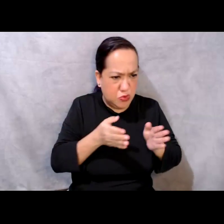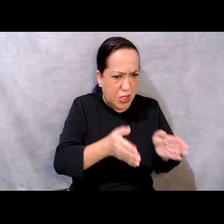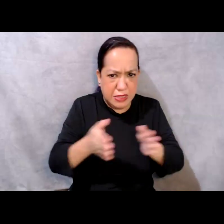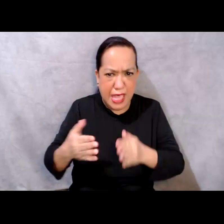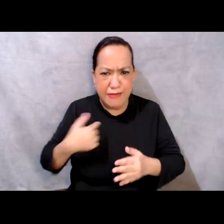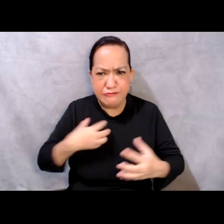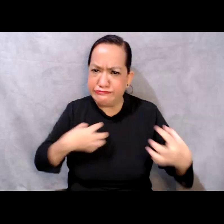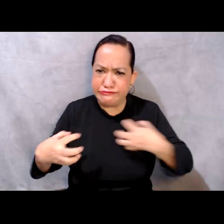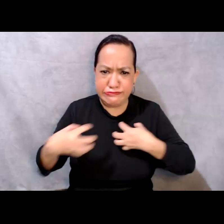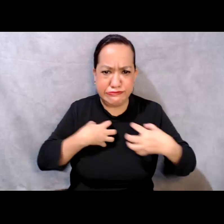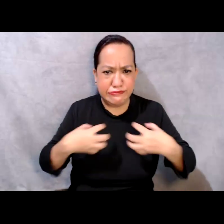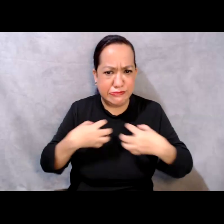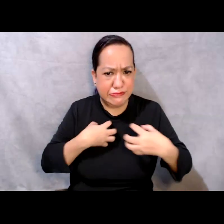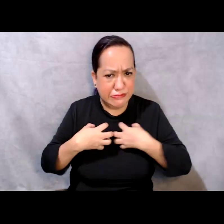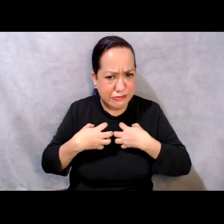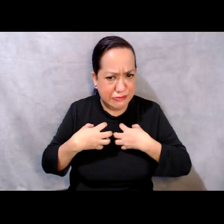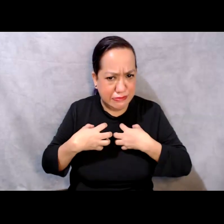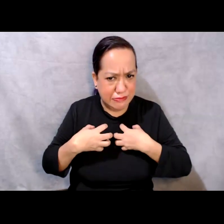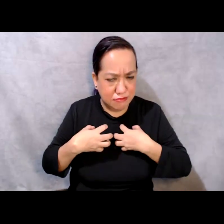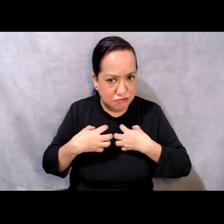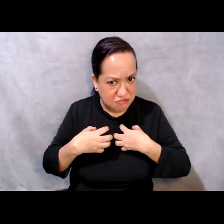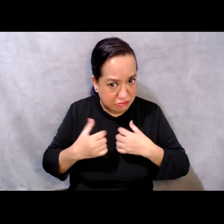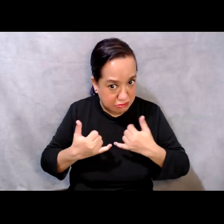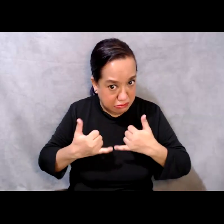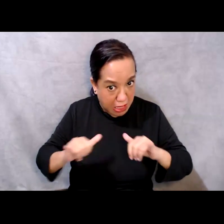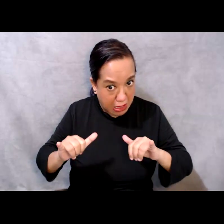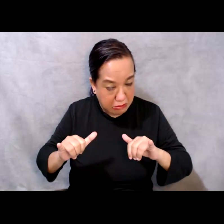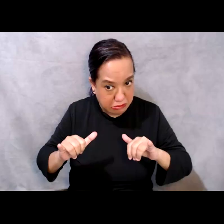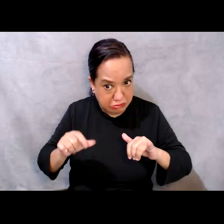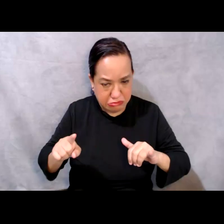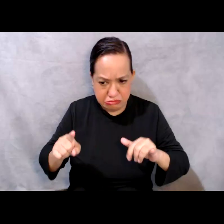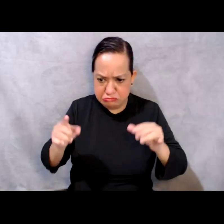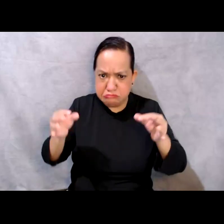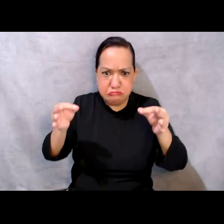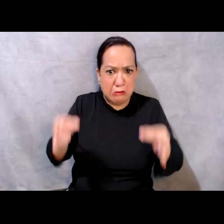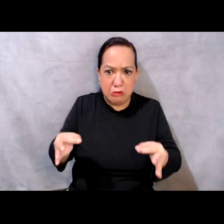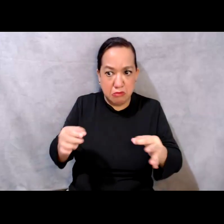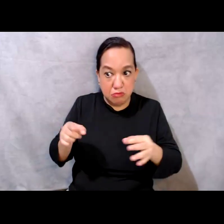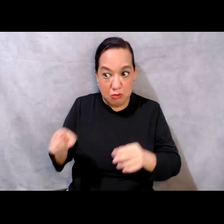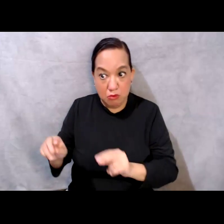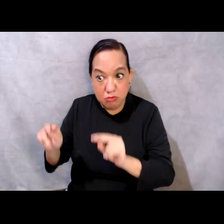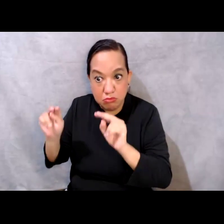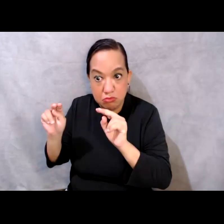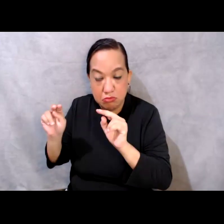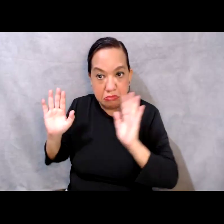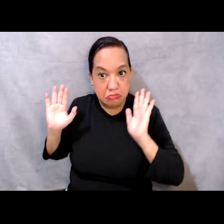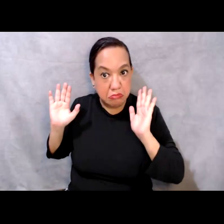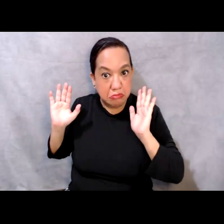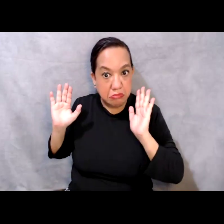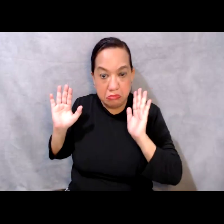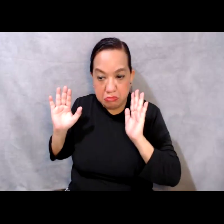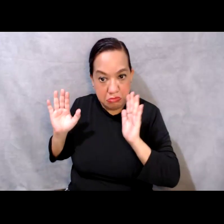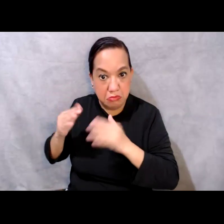independent accountability mechanism, understanding maybe the time limits or whatnot. What is the